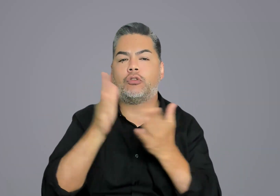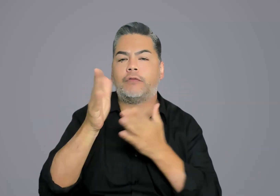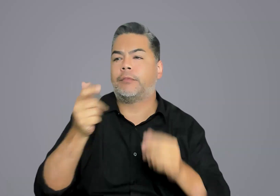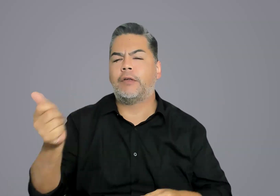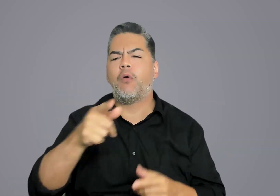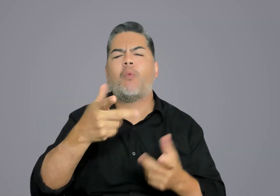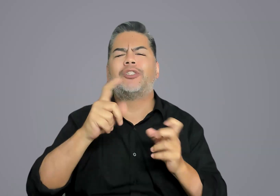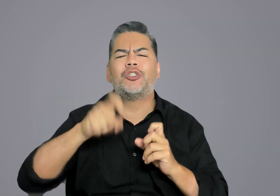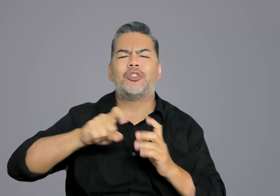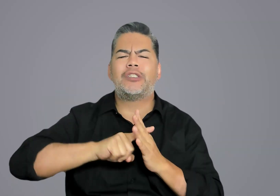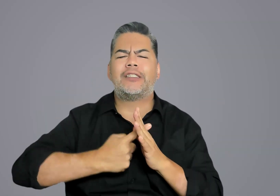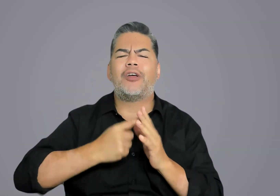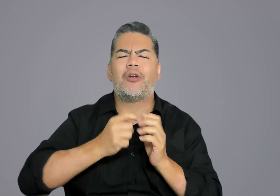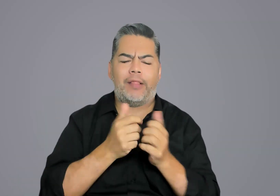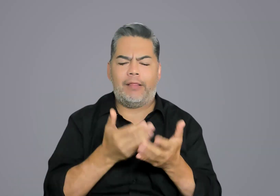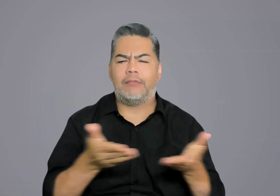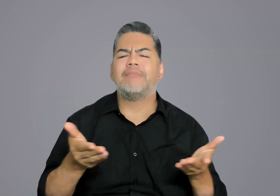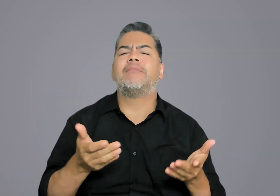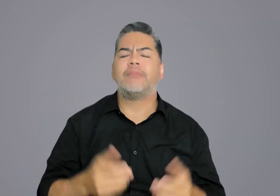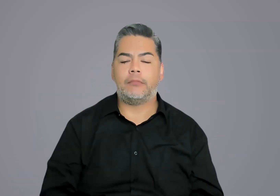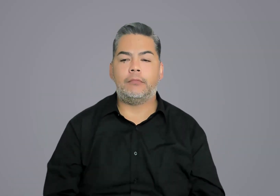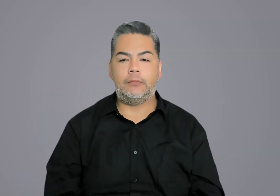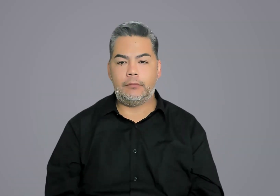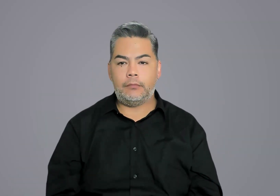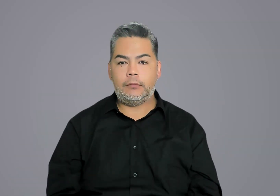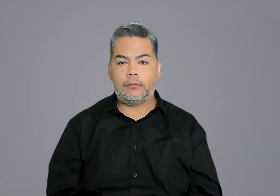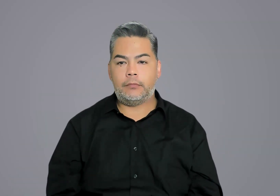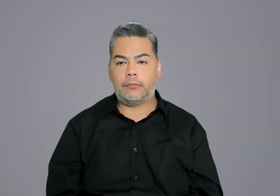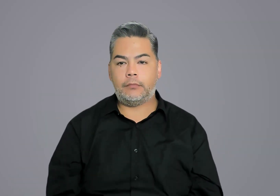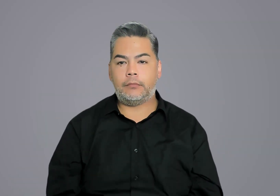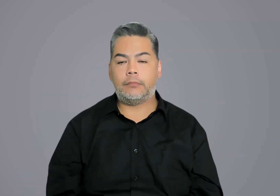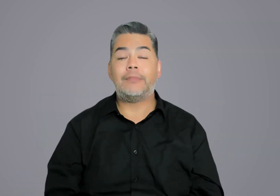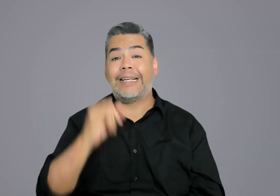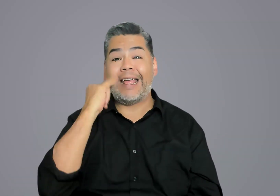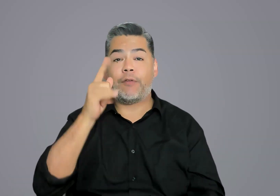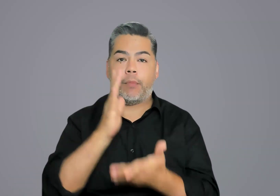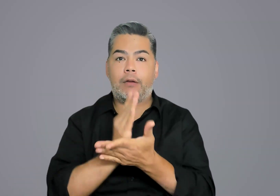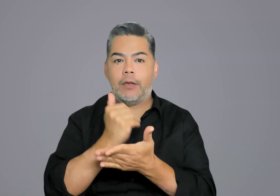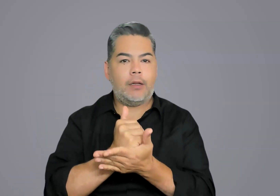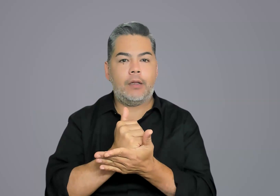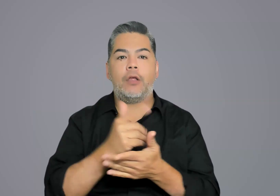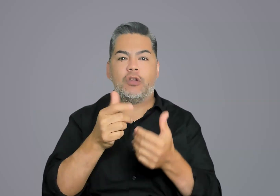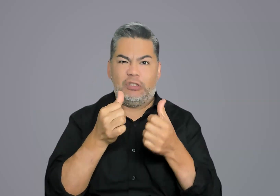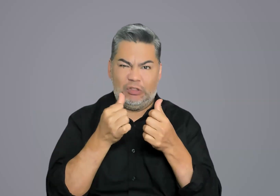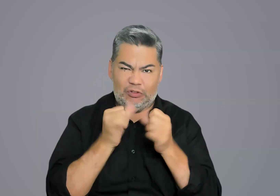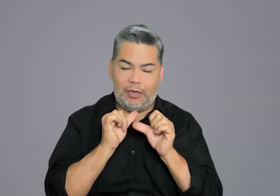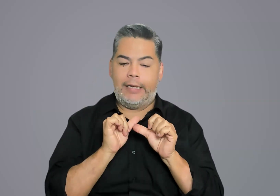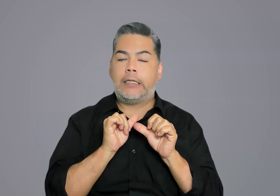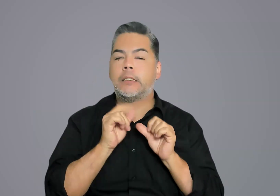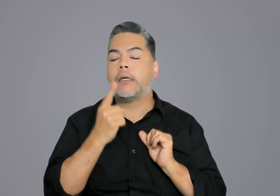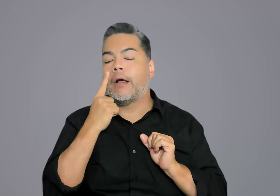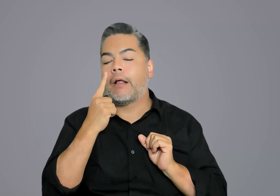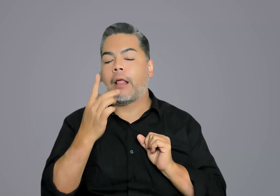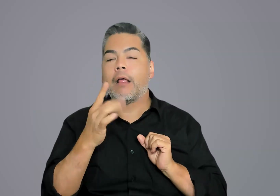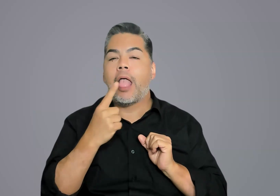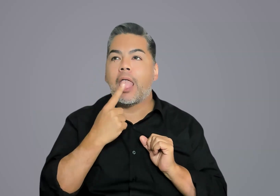themselves? If you have no budget, you're being kind of scrappy and you just want to kind of dip your toes in the water and find